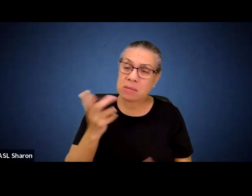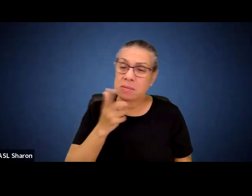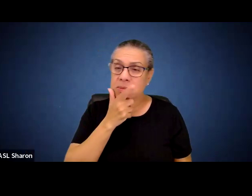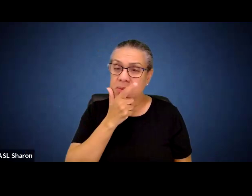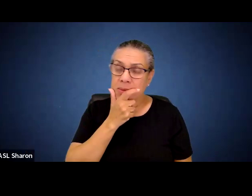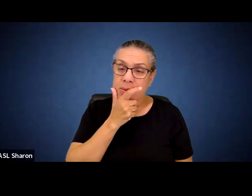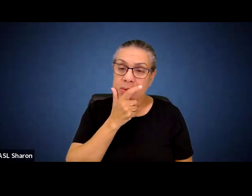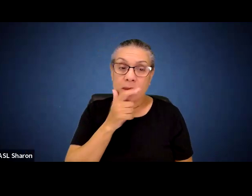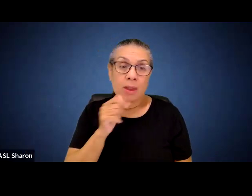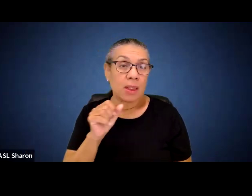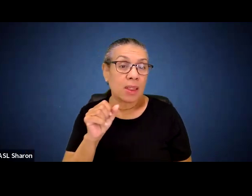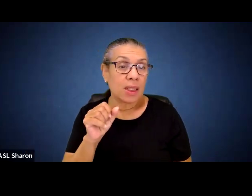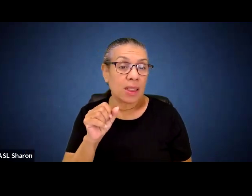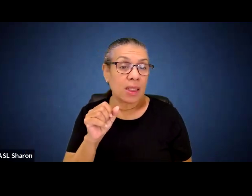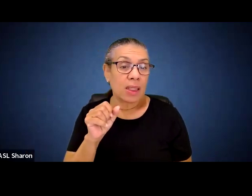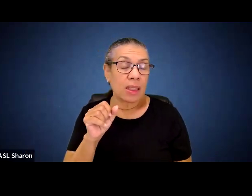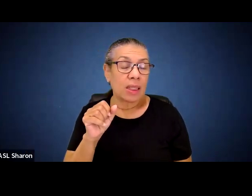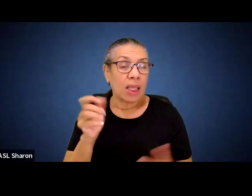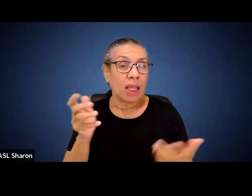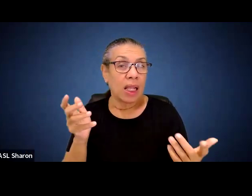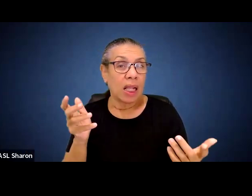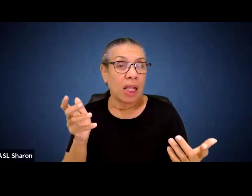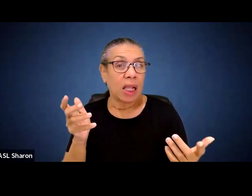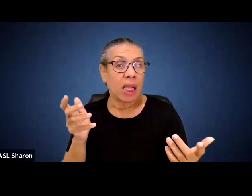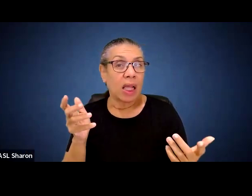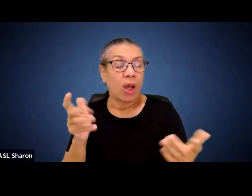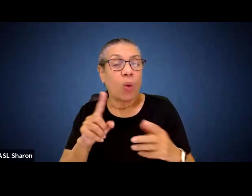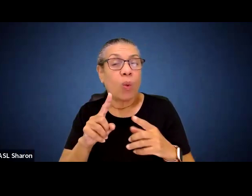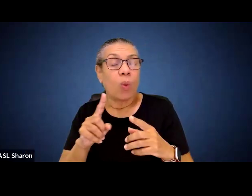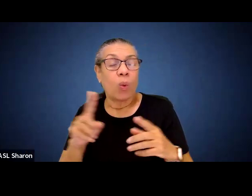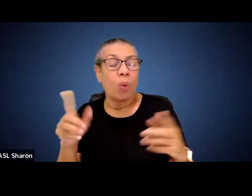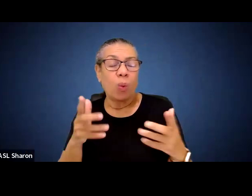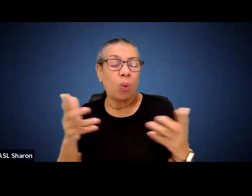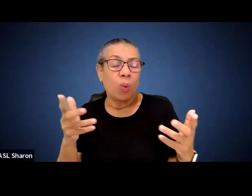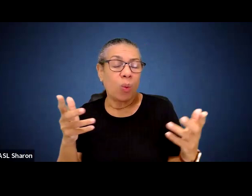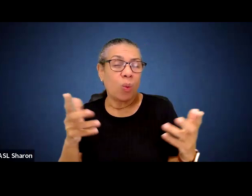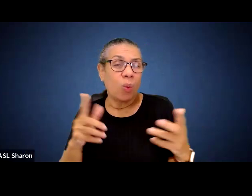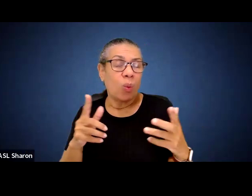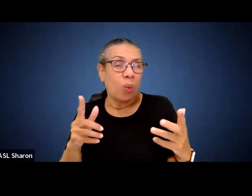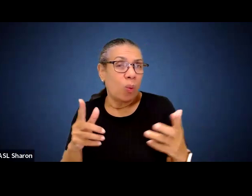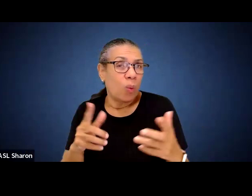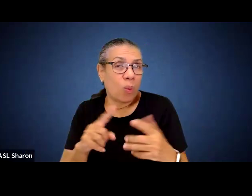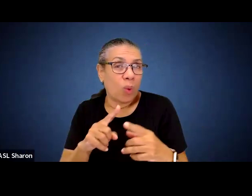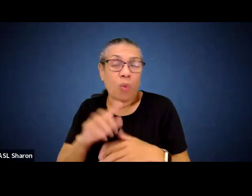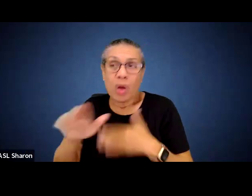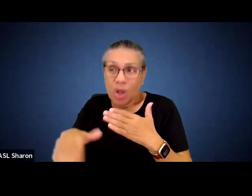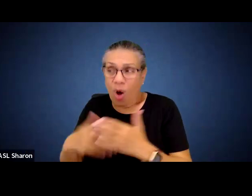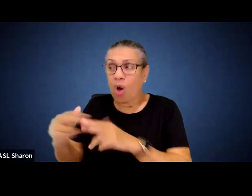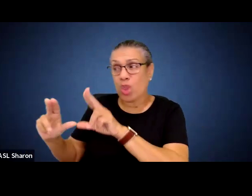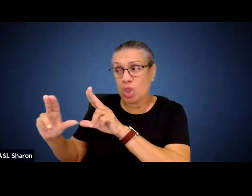Would there be an endpoint where, despite all the